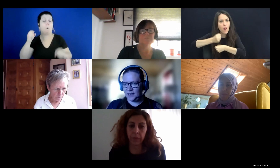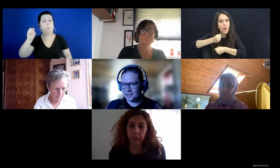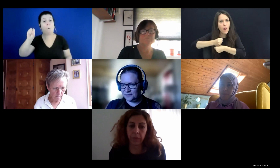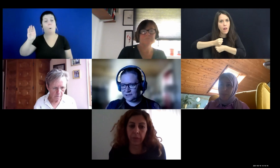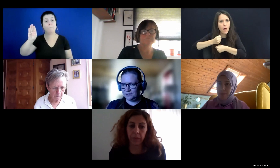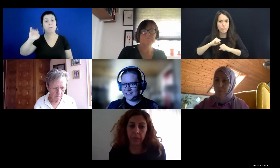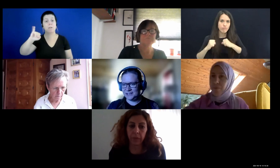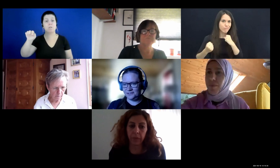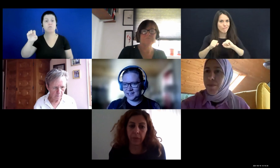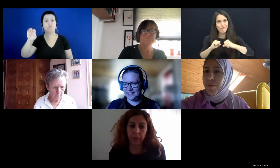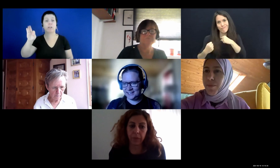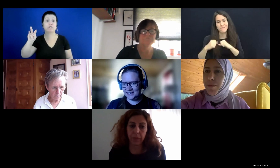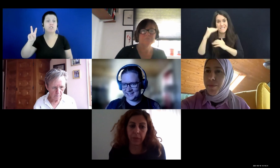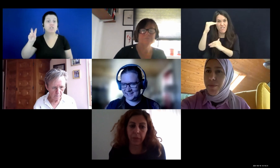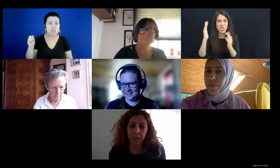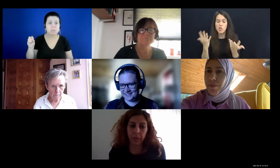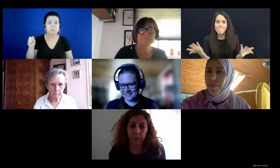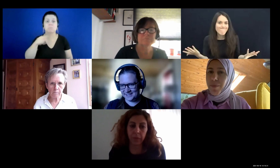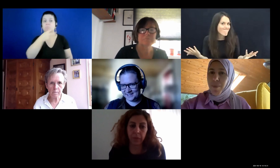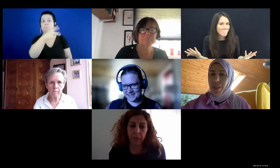and you others feel free to fill in.